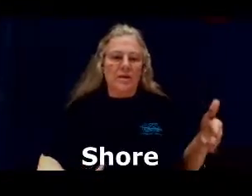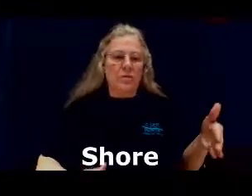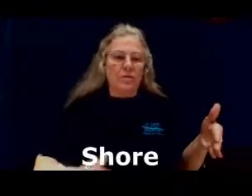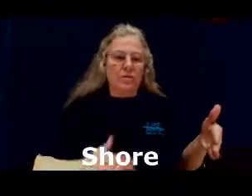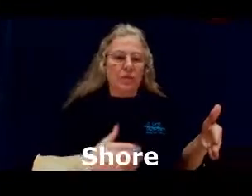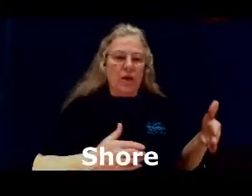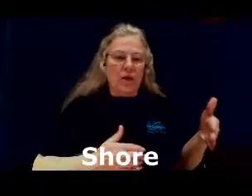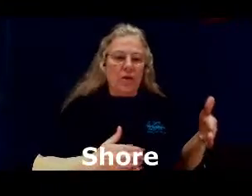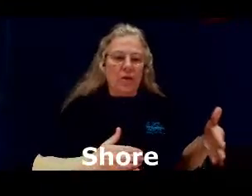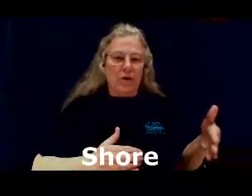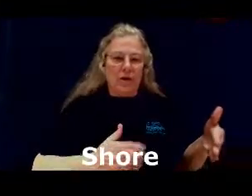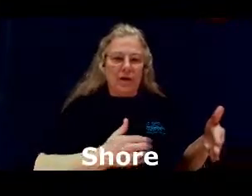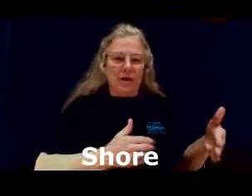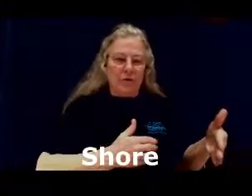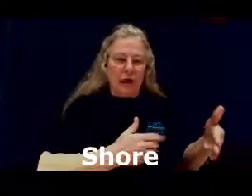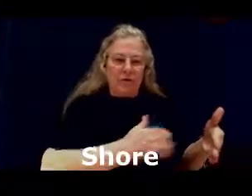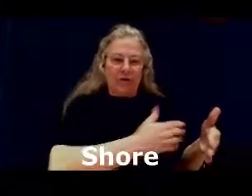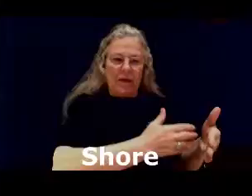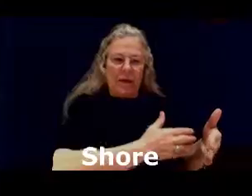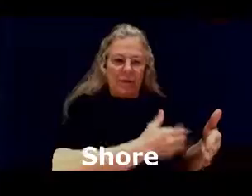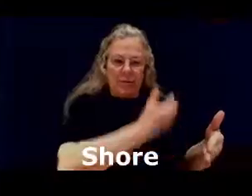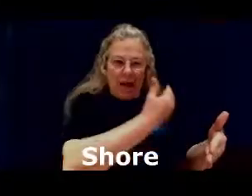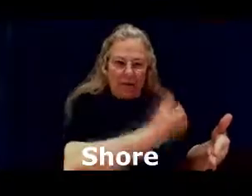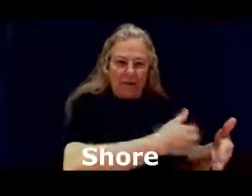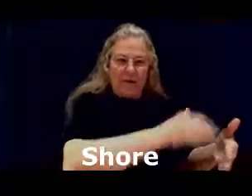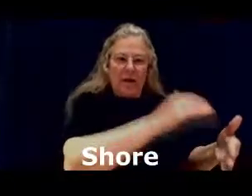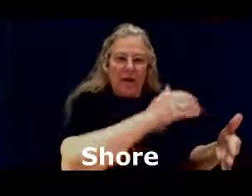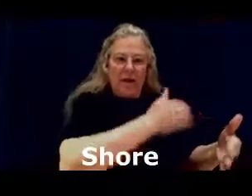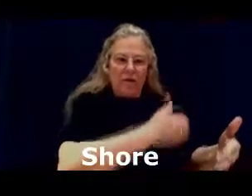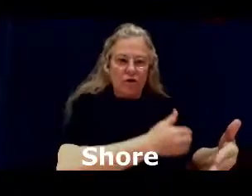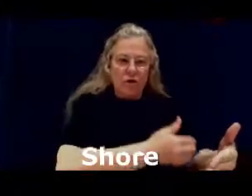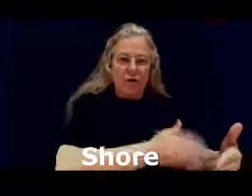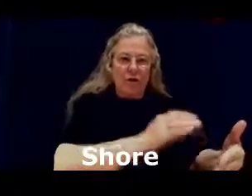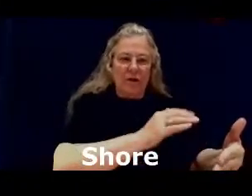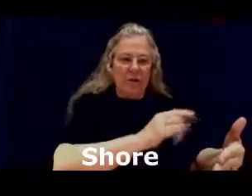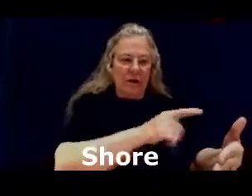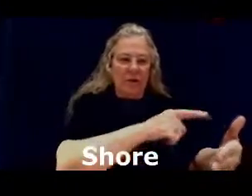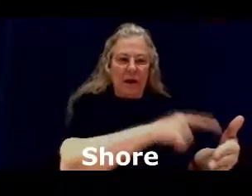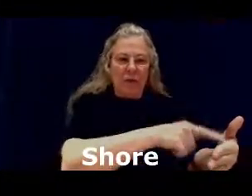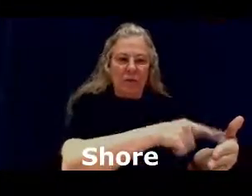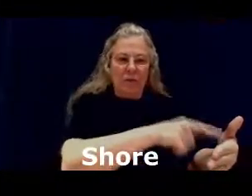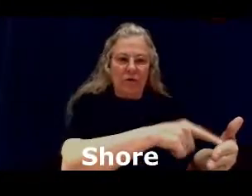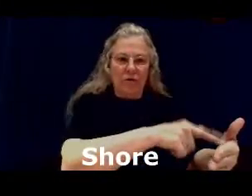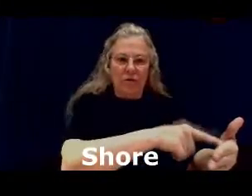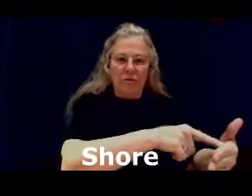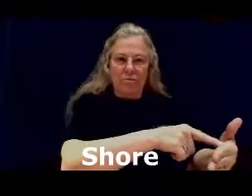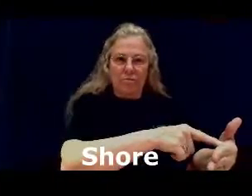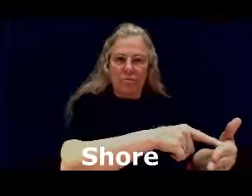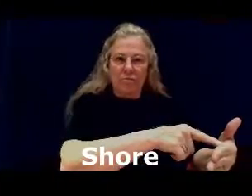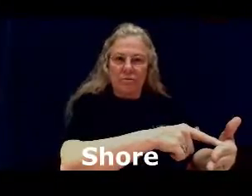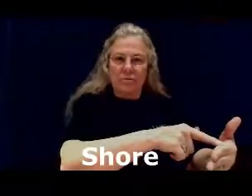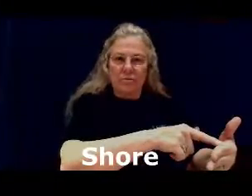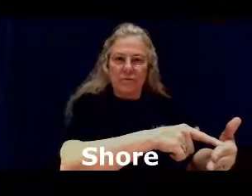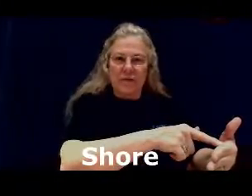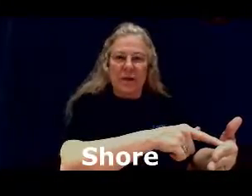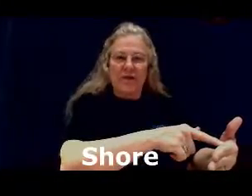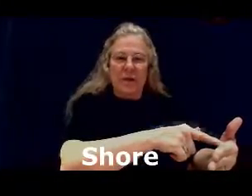one, it's like you have the landmass, and you're showing the landmass with your non-dominant